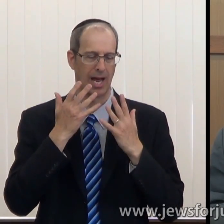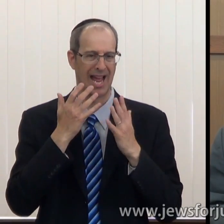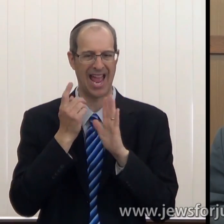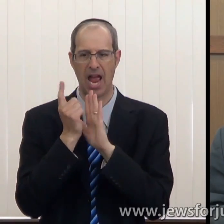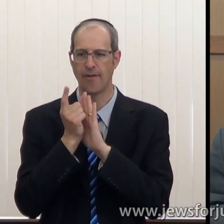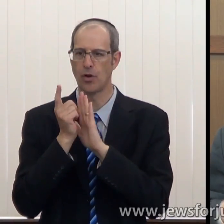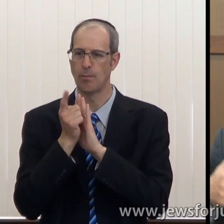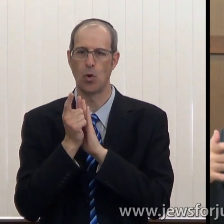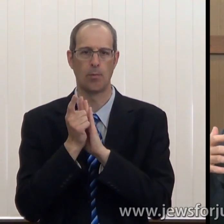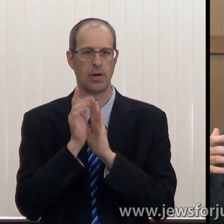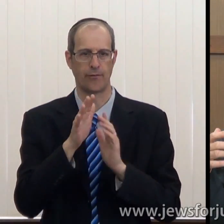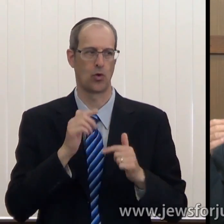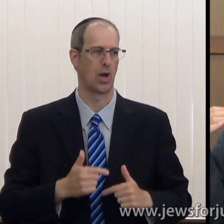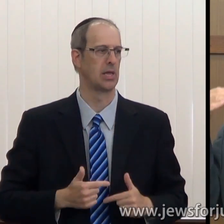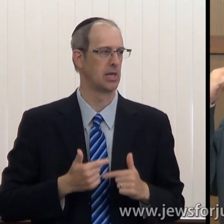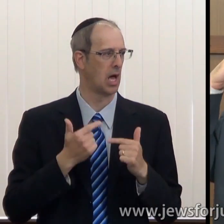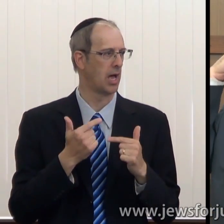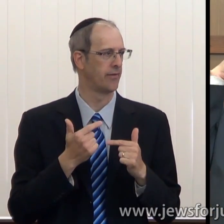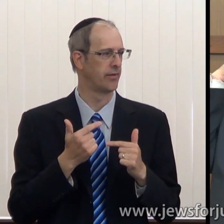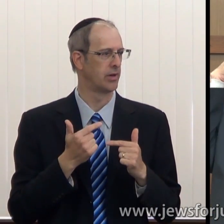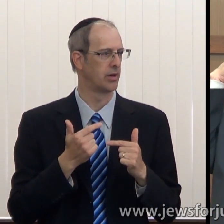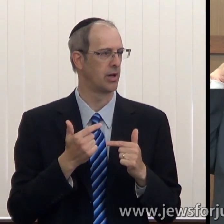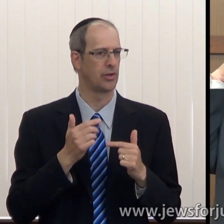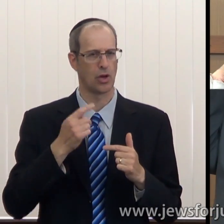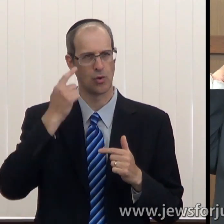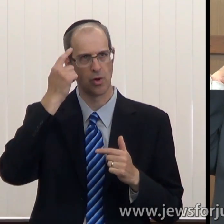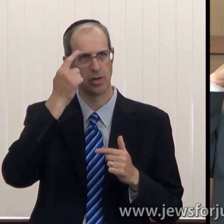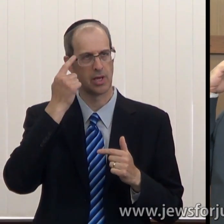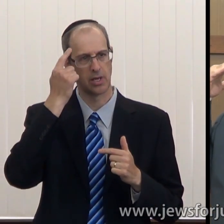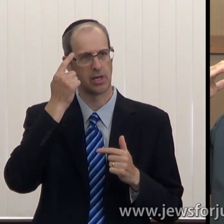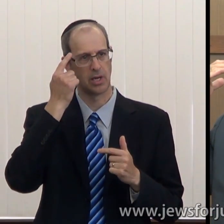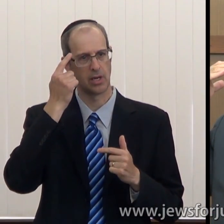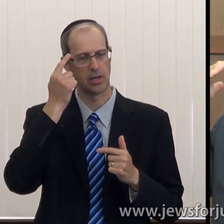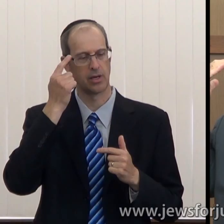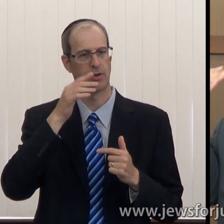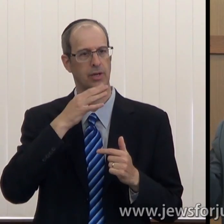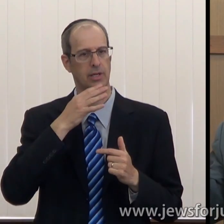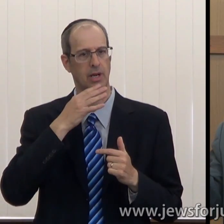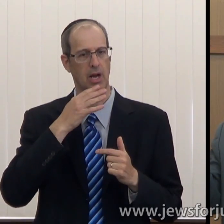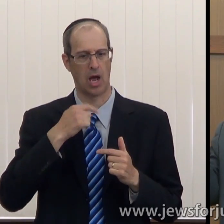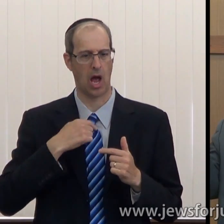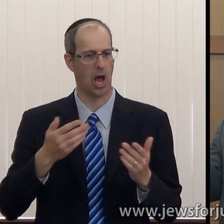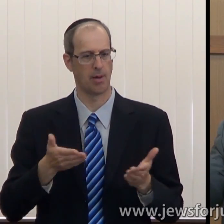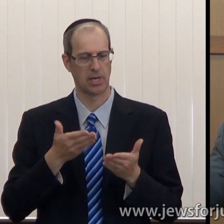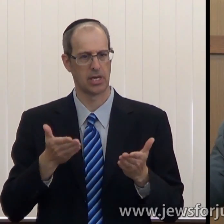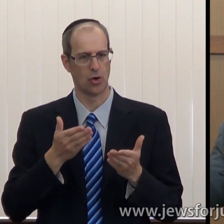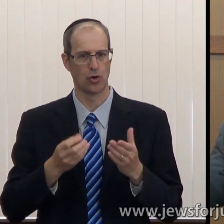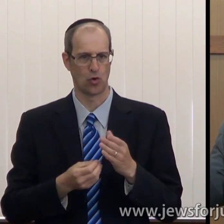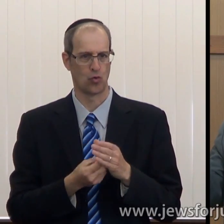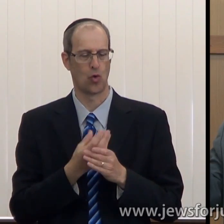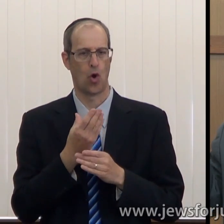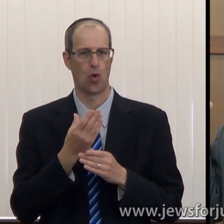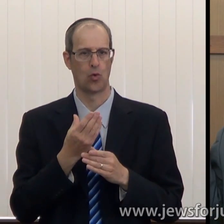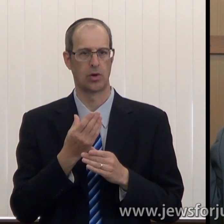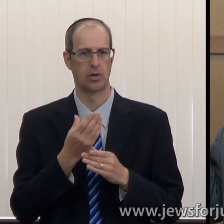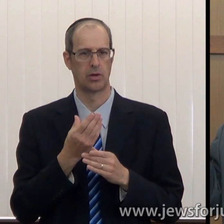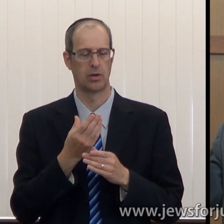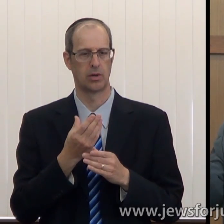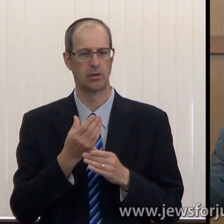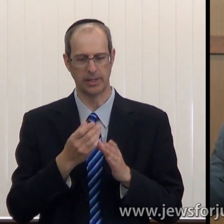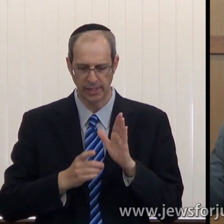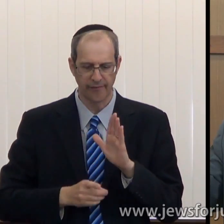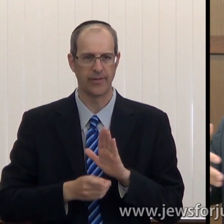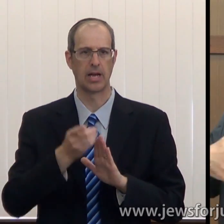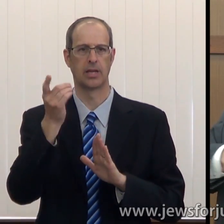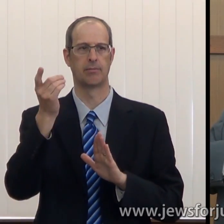moment of your life that you're conscious of this, that you're saying, I'm here to grow, I am here to